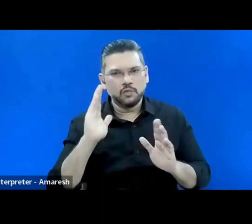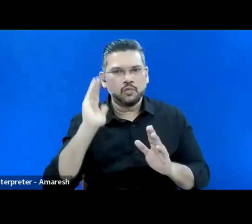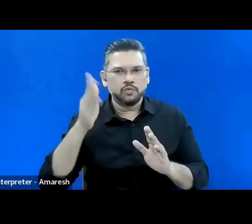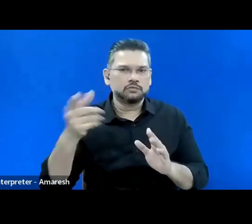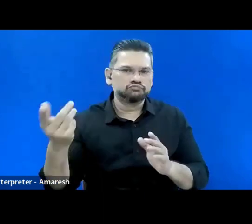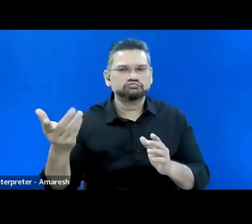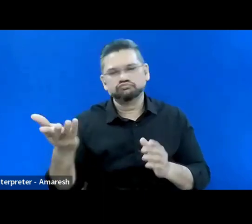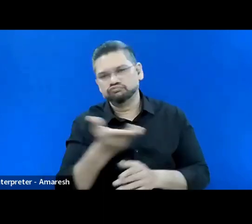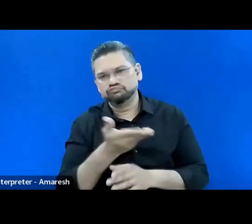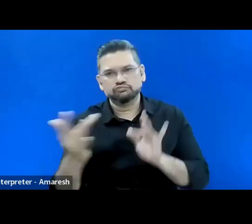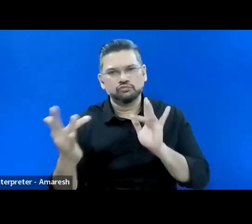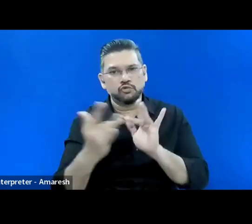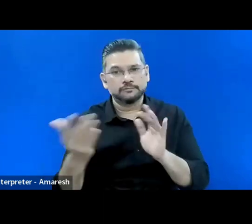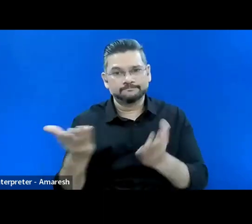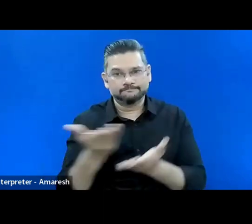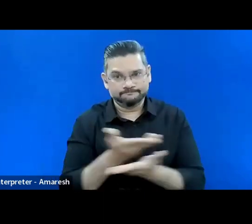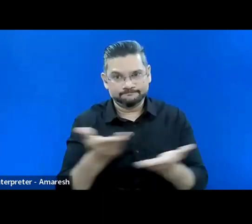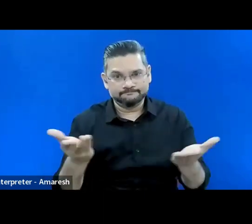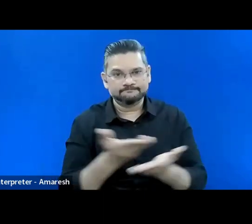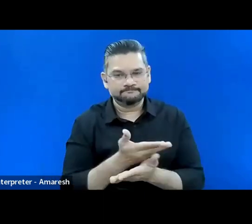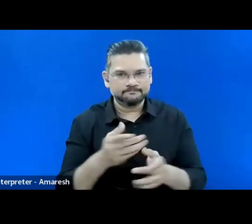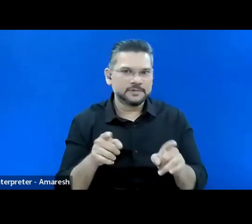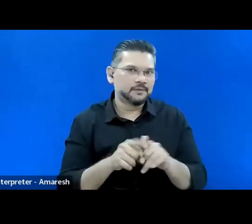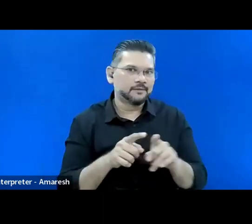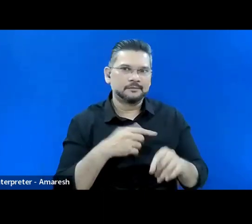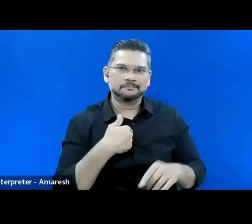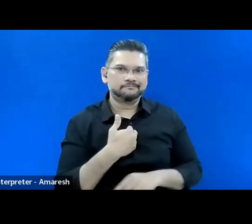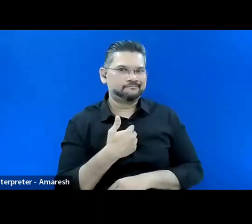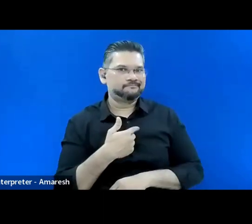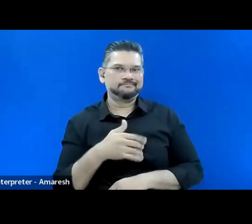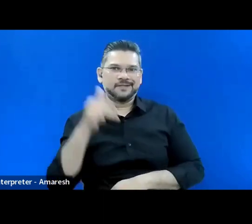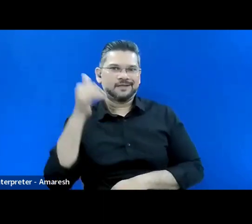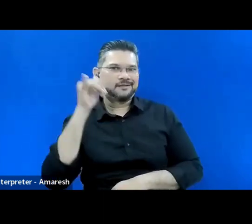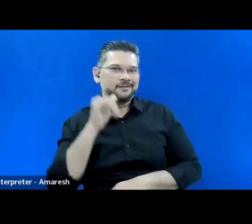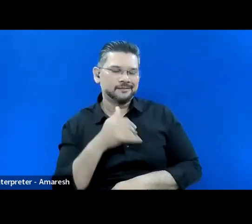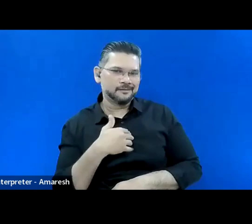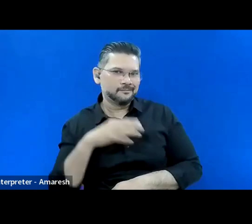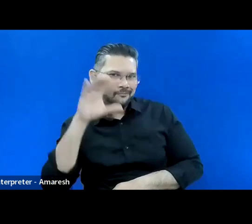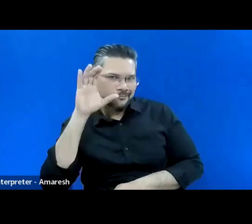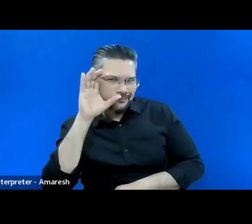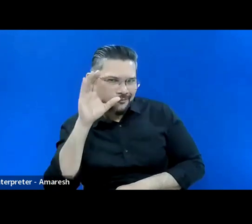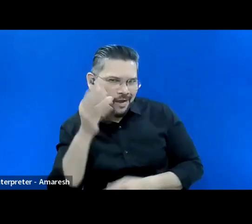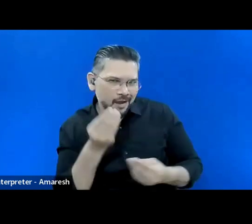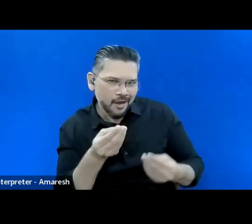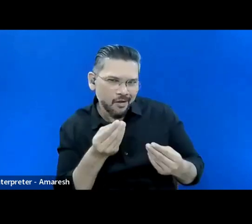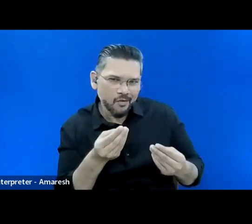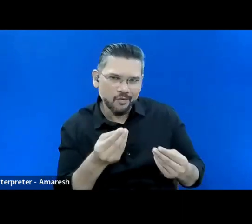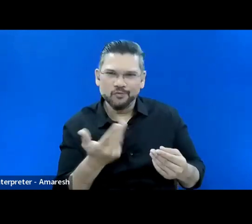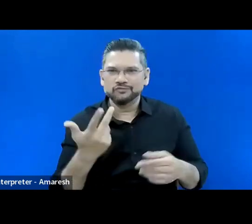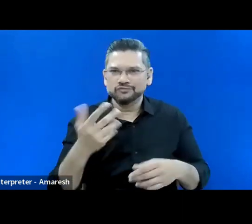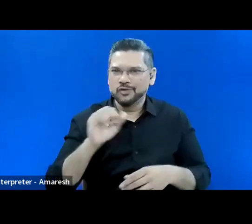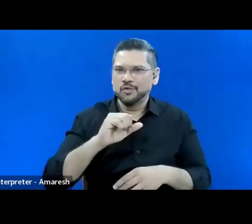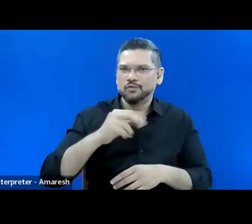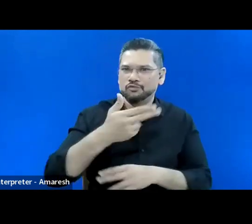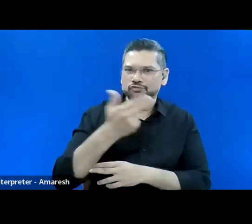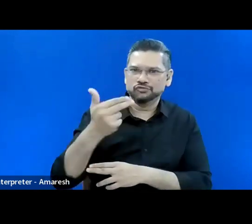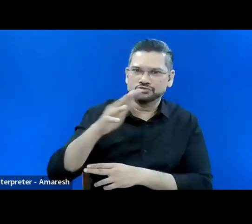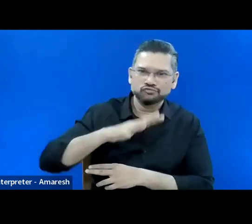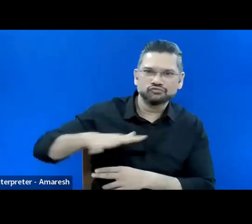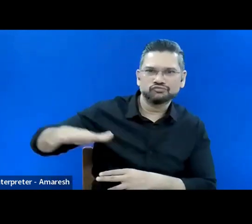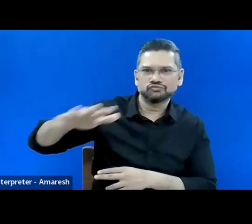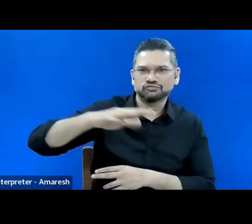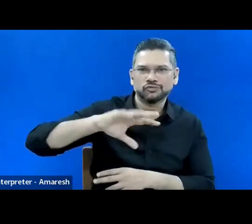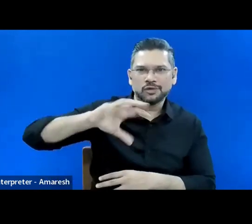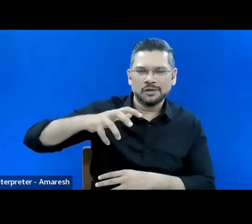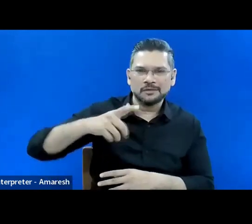We all are also learning from Yeni Rosa, how they have done that at the national level, how they engage with the governments,